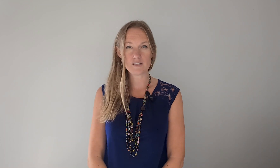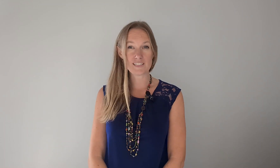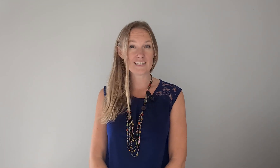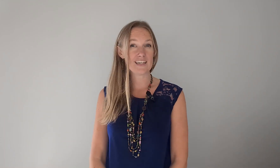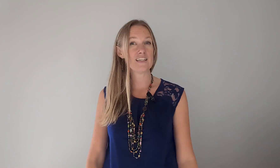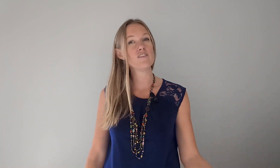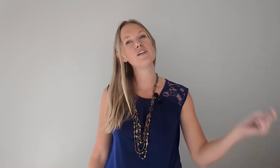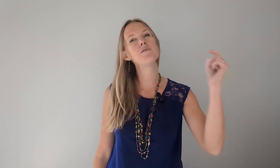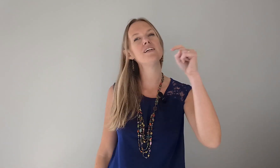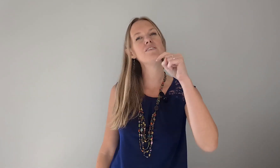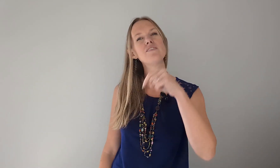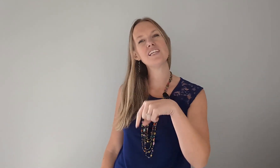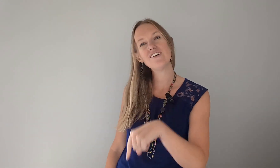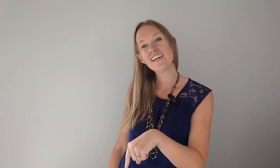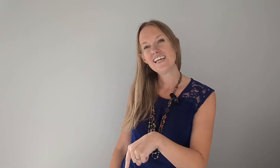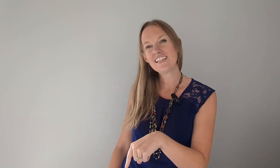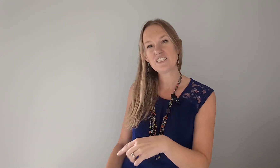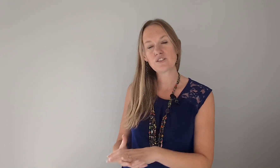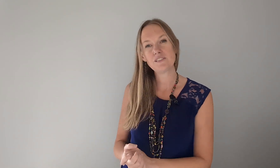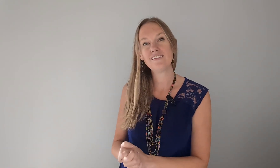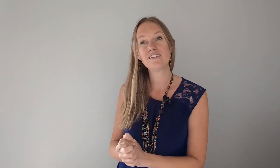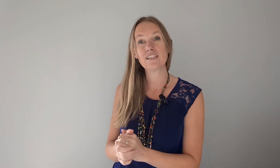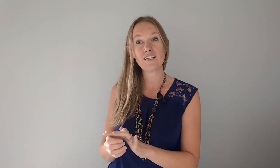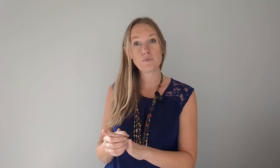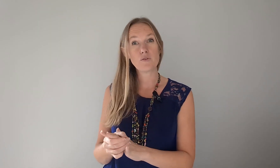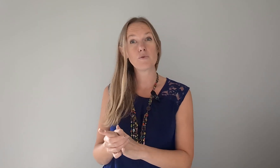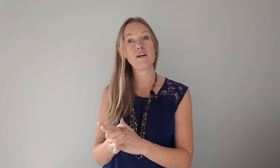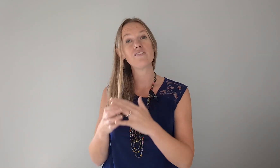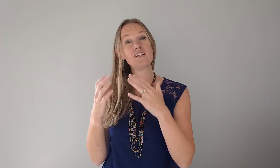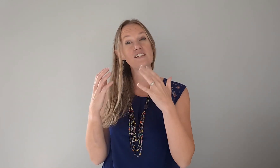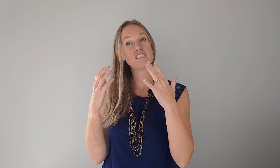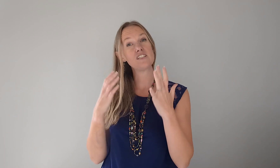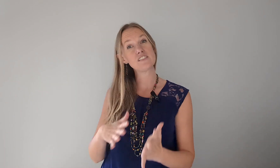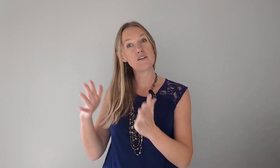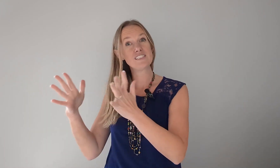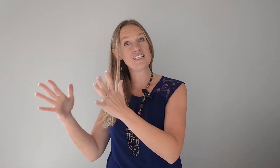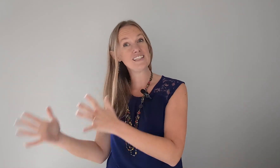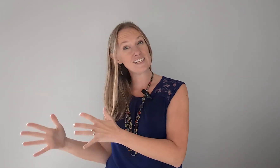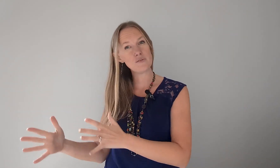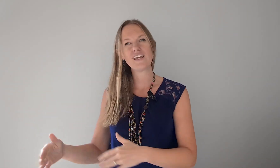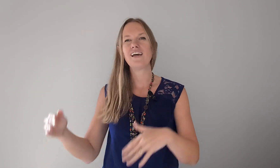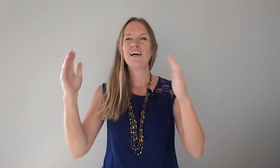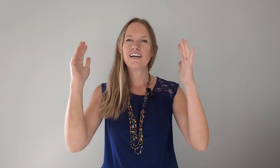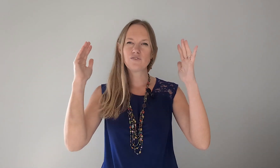mirror my sign. If you look below the video in the description, there's a link to both print off the lyrics to the song we're singing at the end of the week, as well